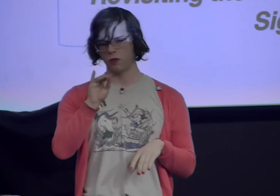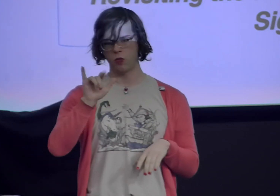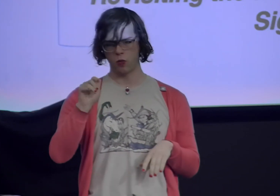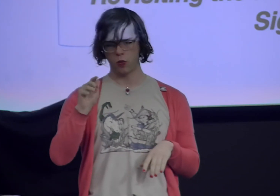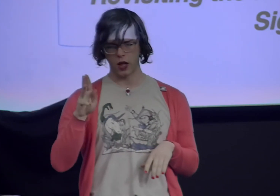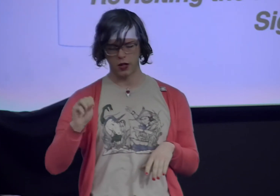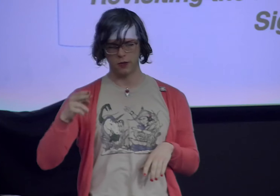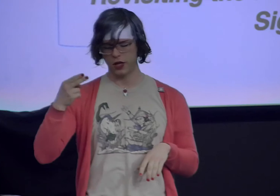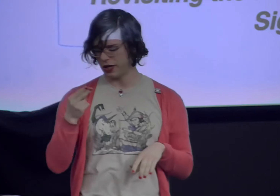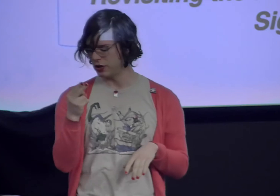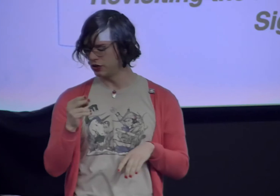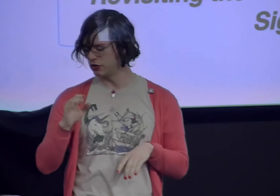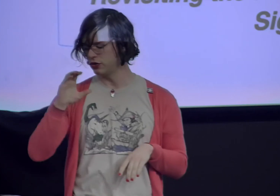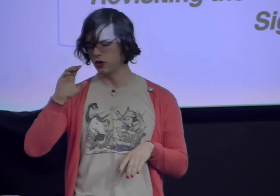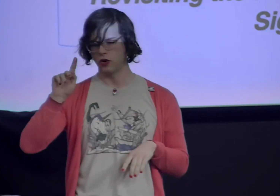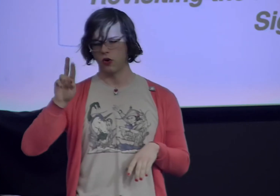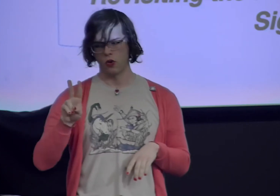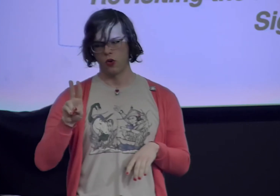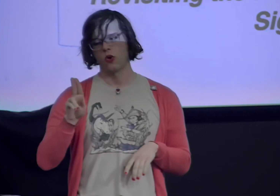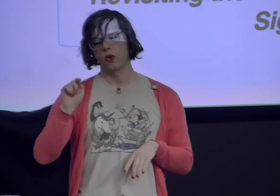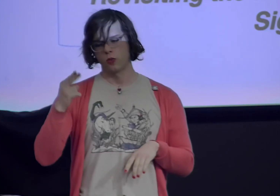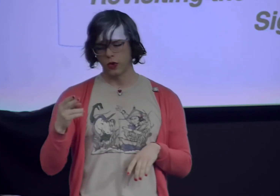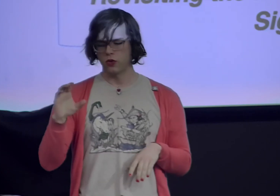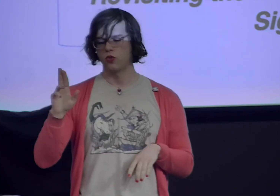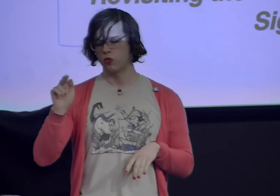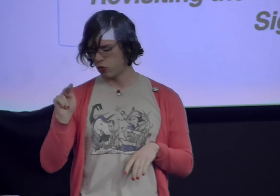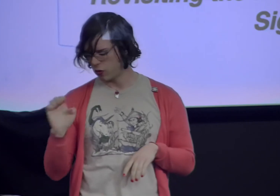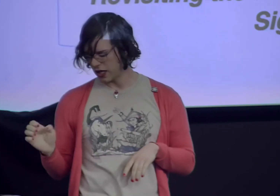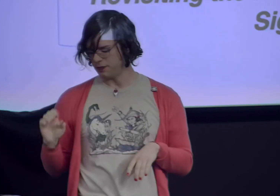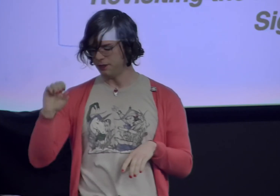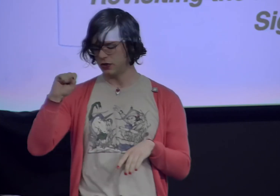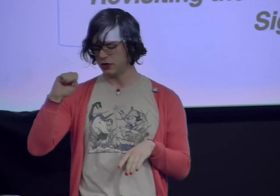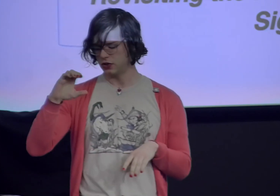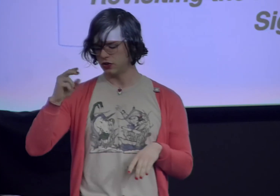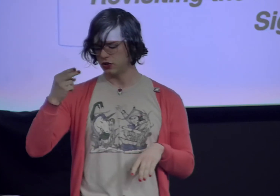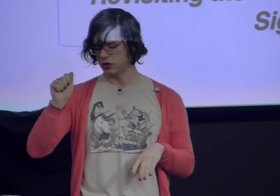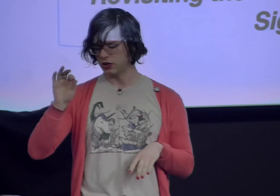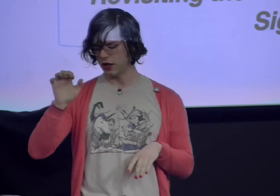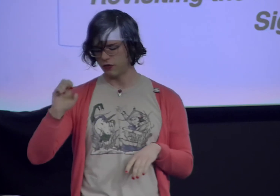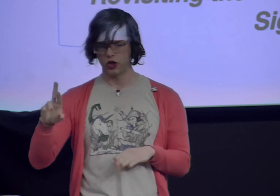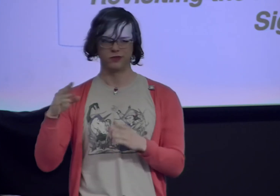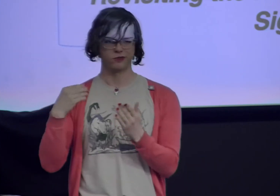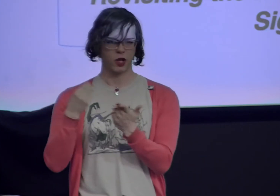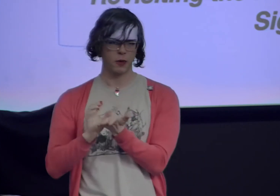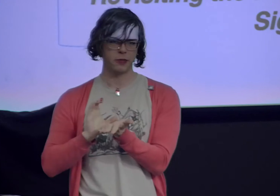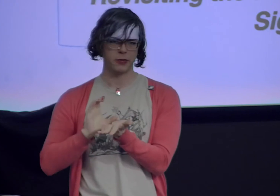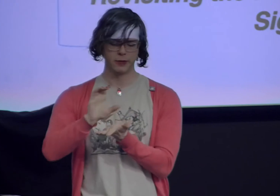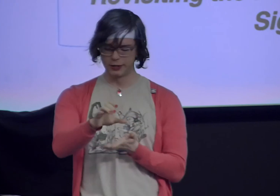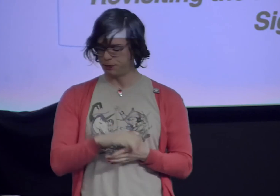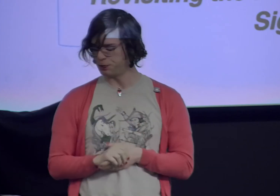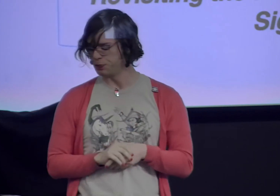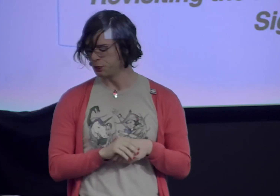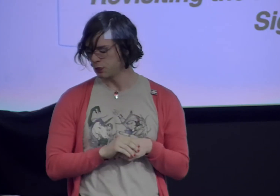we will learn, his talk today is sponsored by the William H. and Ruth Crane Schaefer